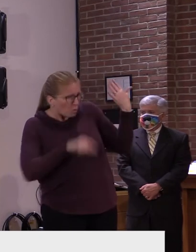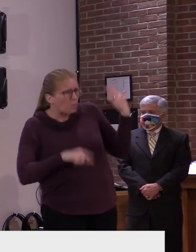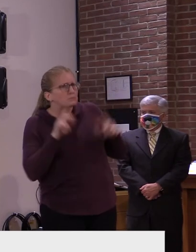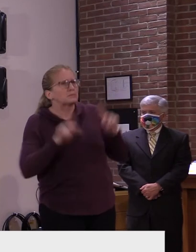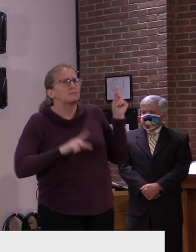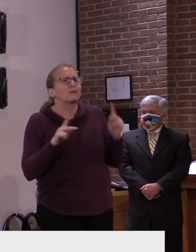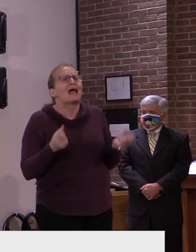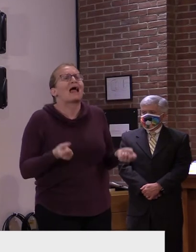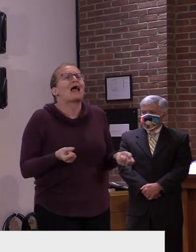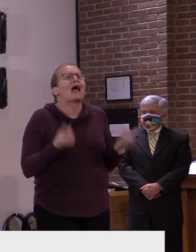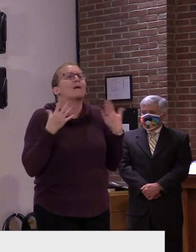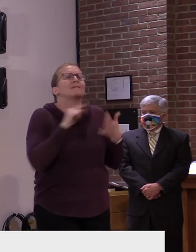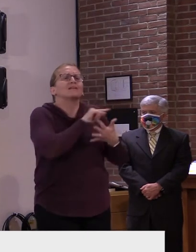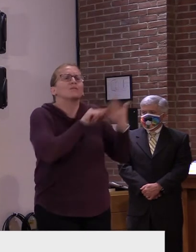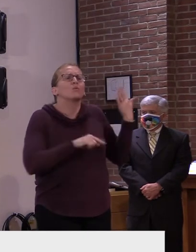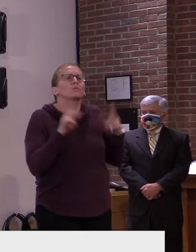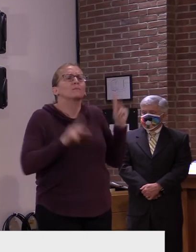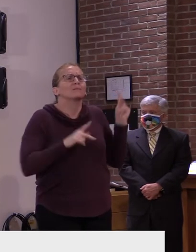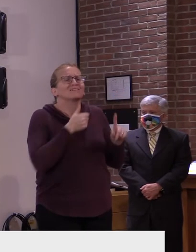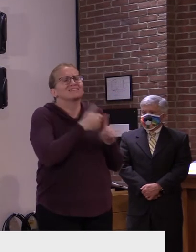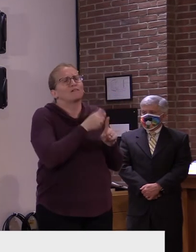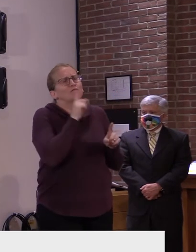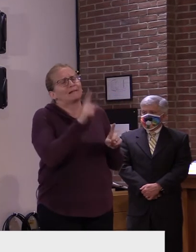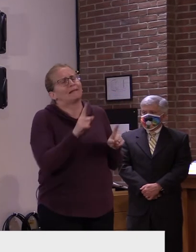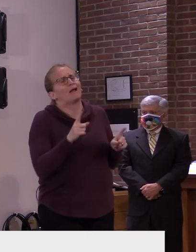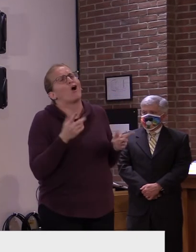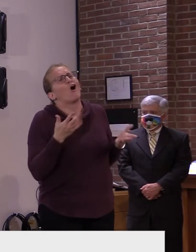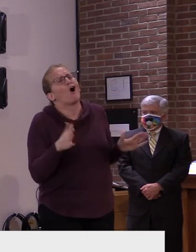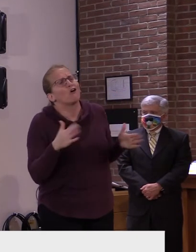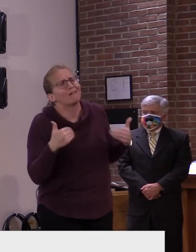well dr levine trying to answer that